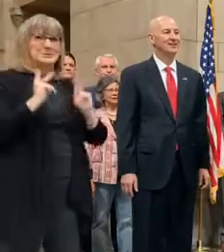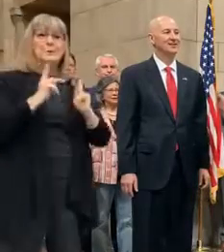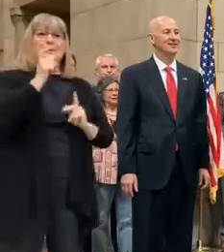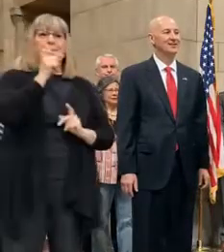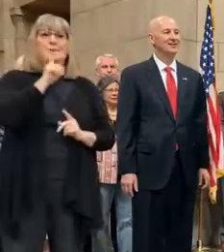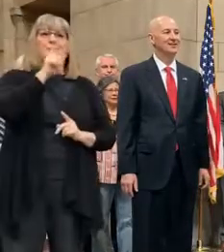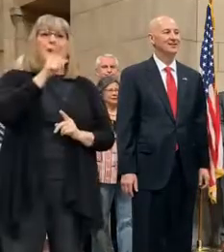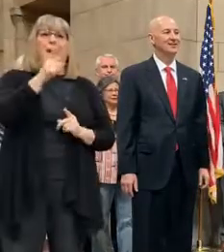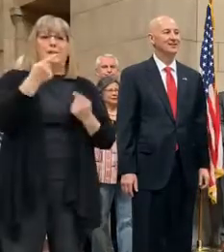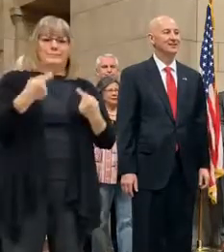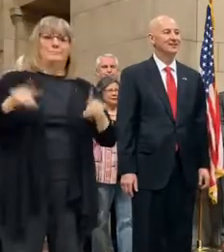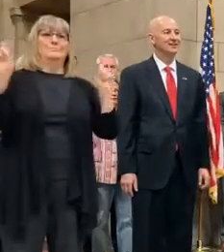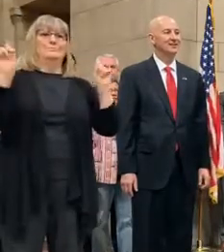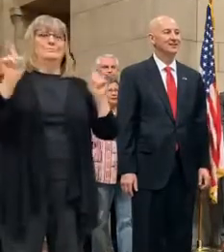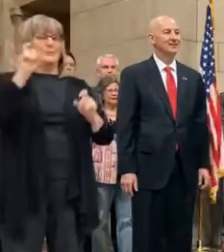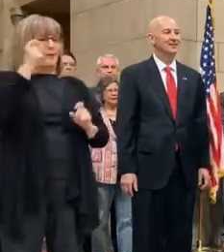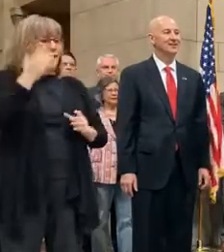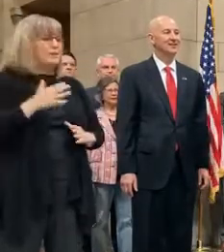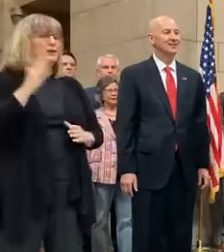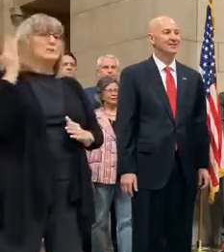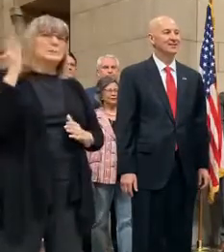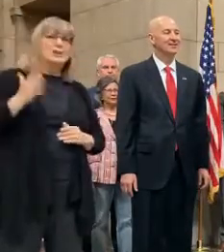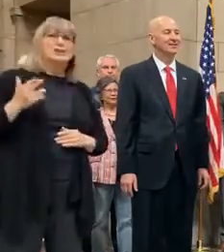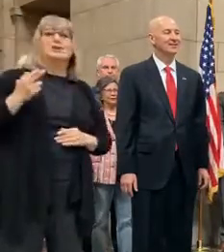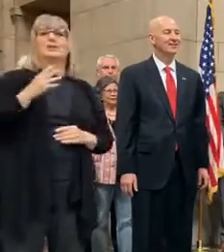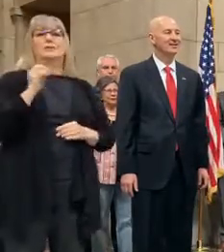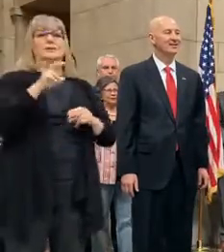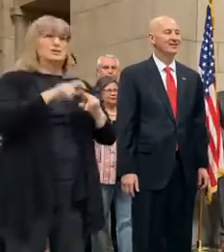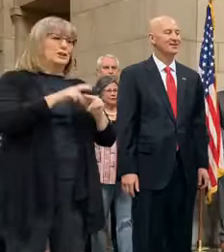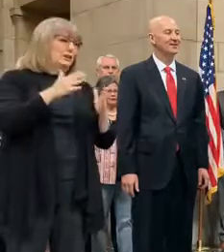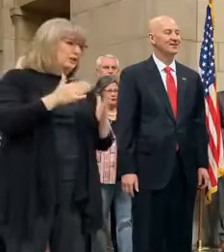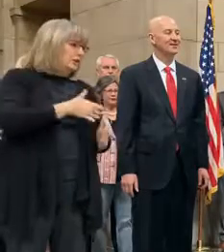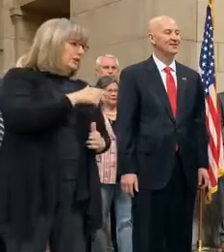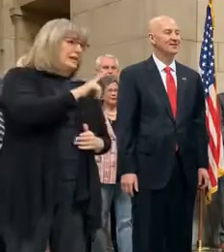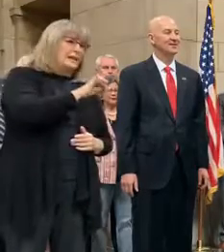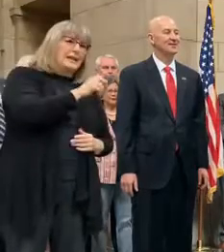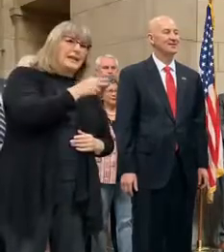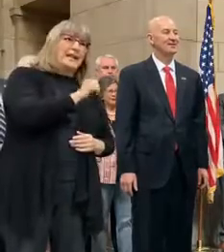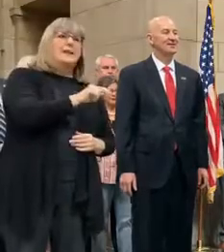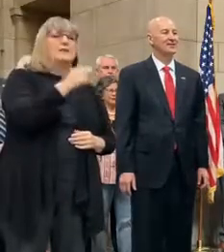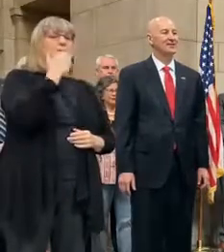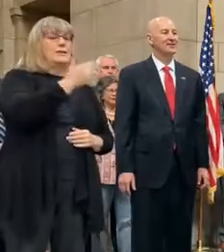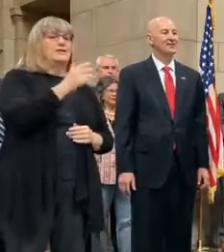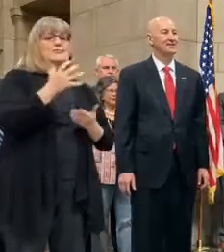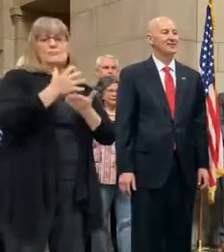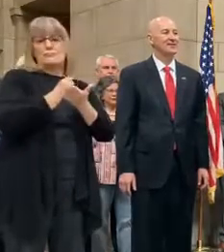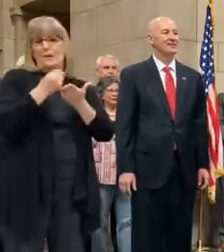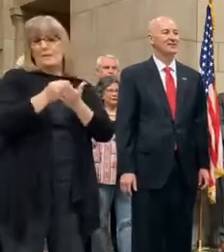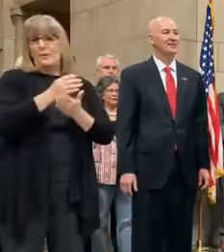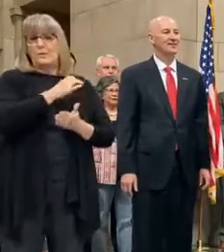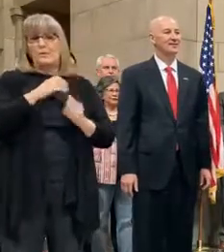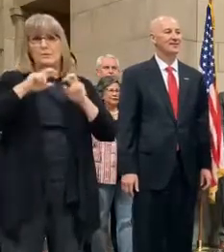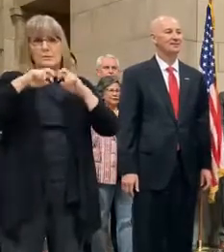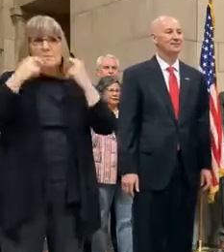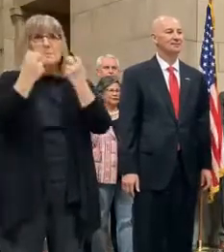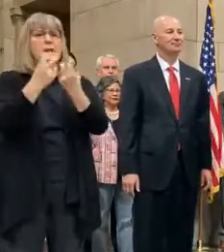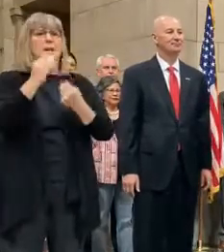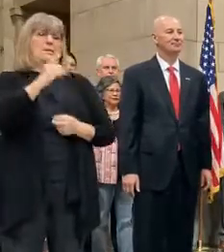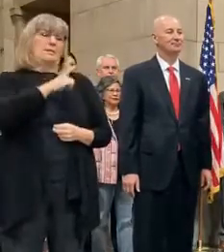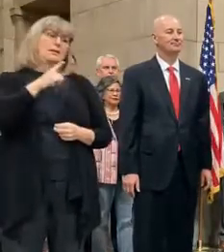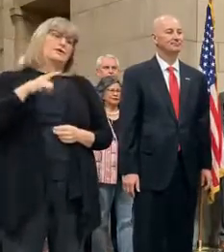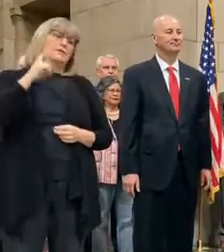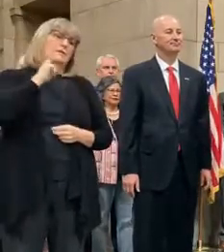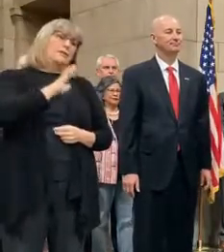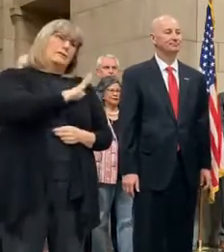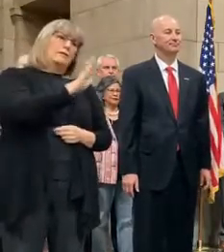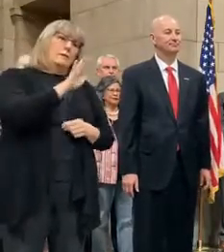who really made all this happen. Governor, Speaker Hilgers, Chairman Linehan, thank you. Thank you to the Revenue Committee, and thank you to the unicameral for all that